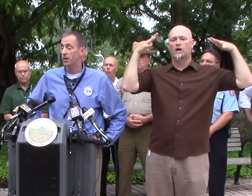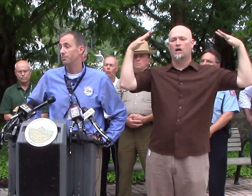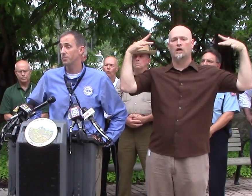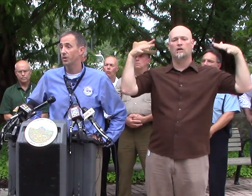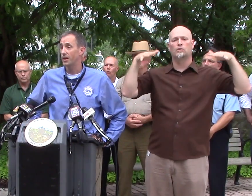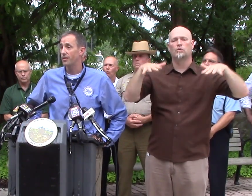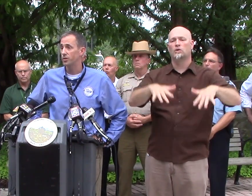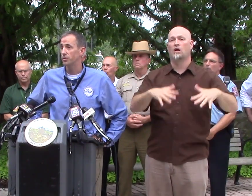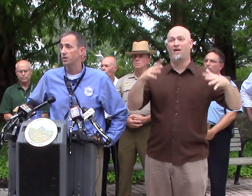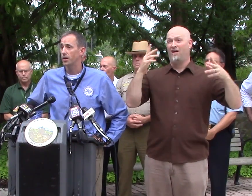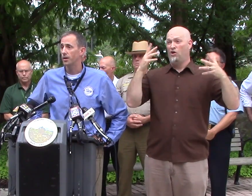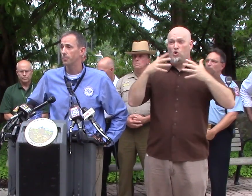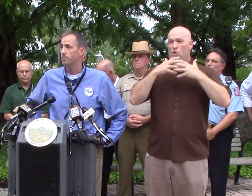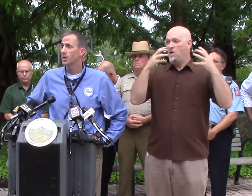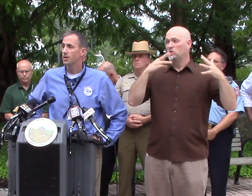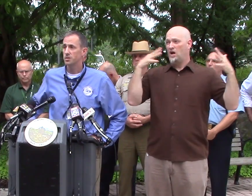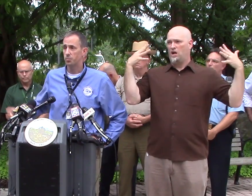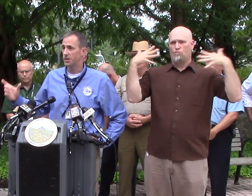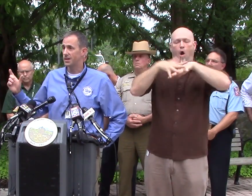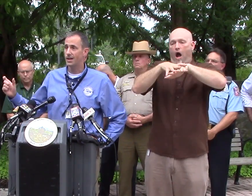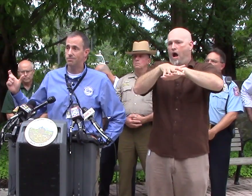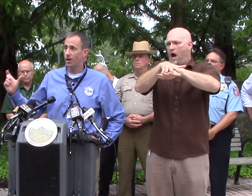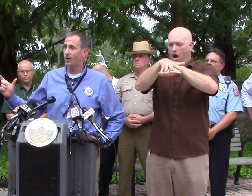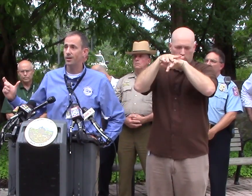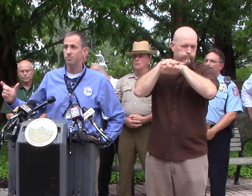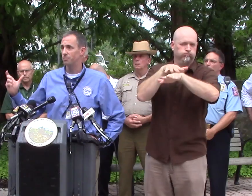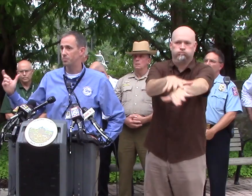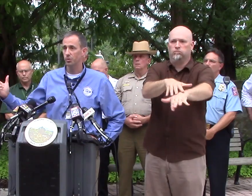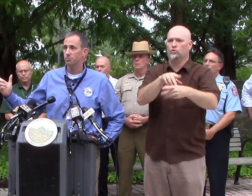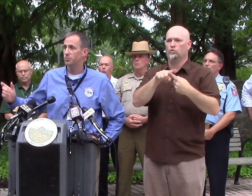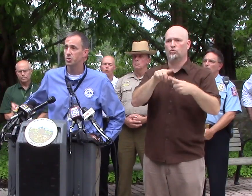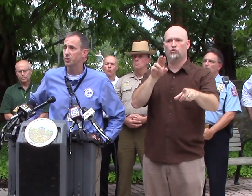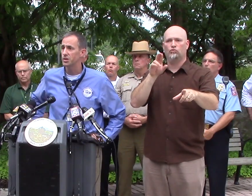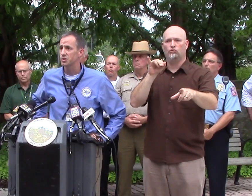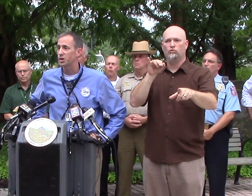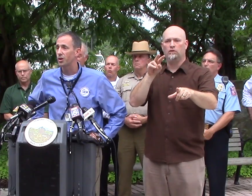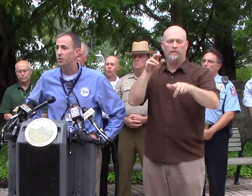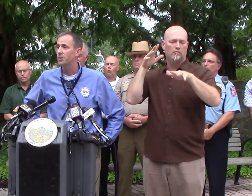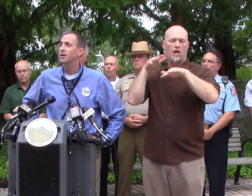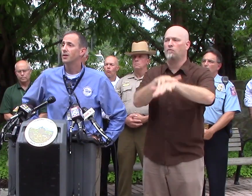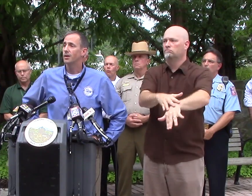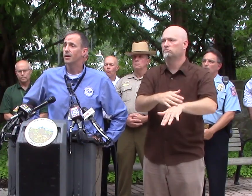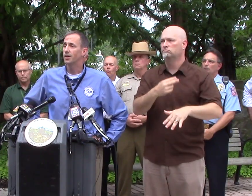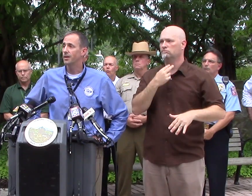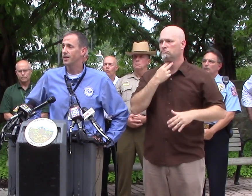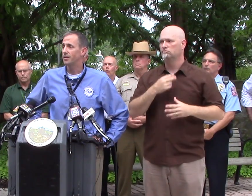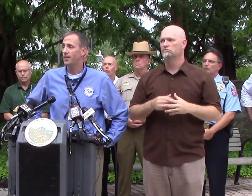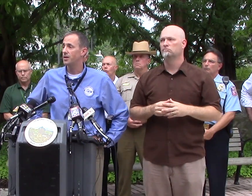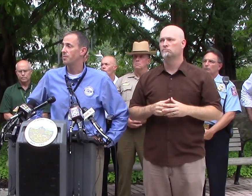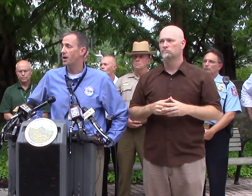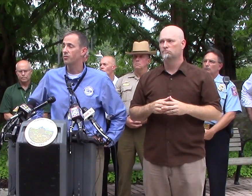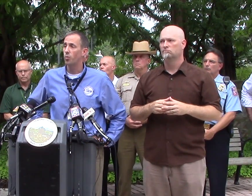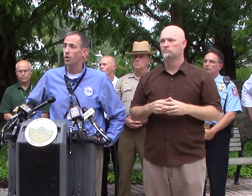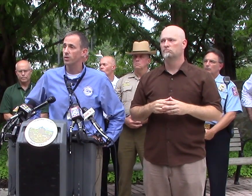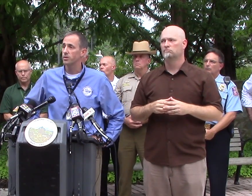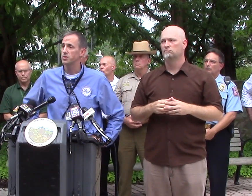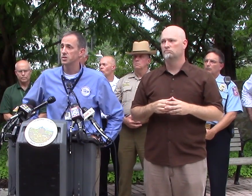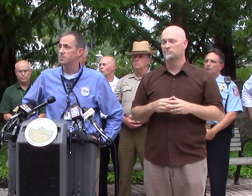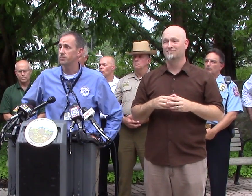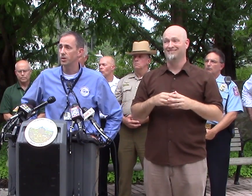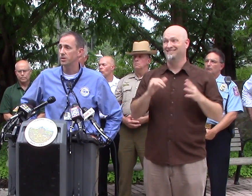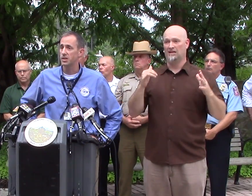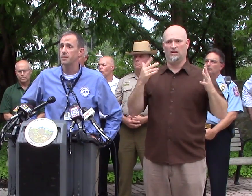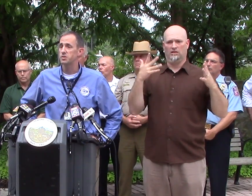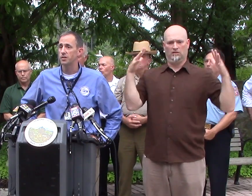near Maryland Avenue. It's a pretty tight area, built 200 years ago, and that amount of water